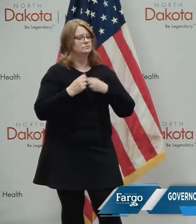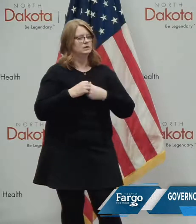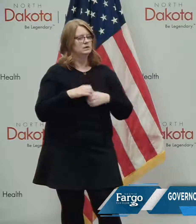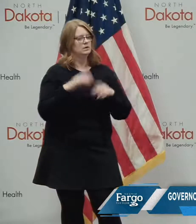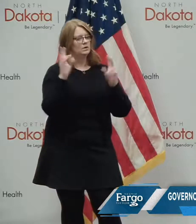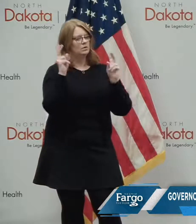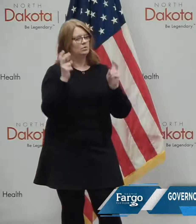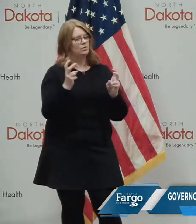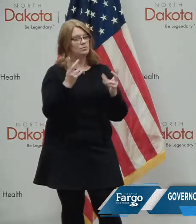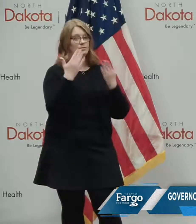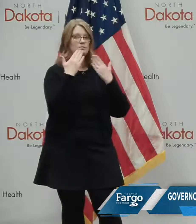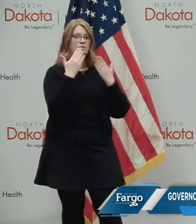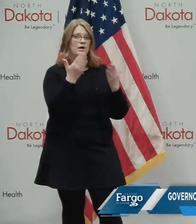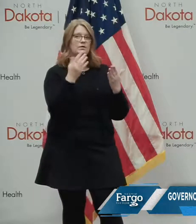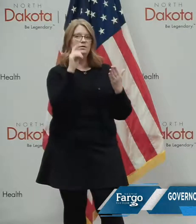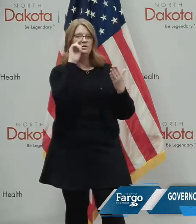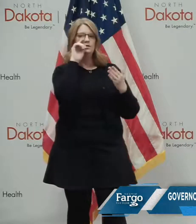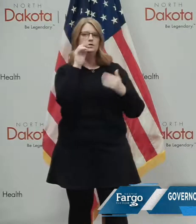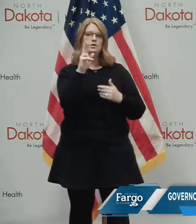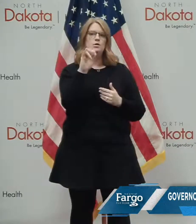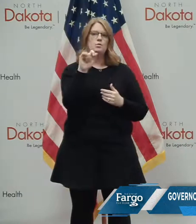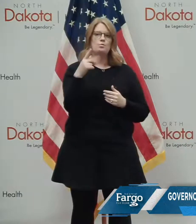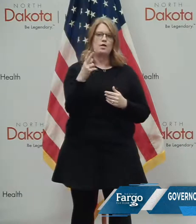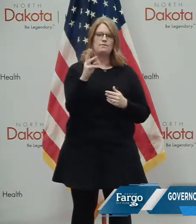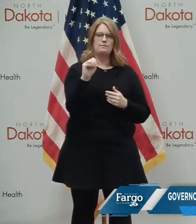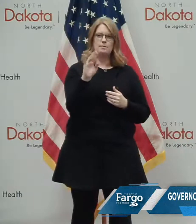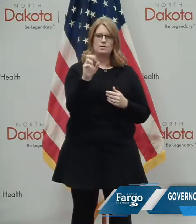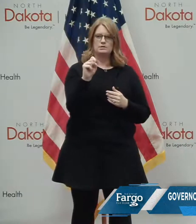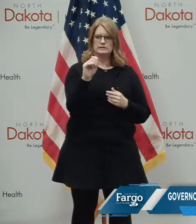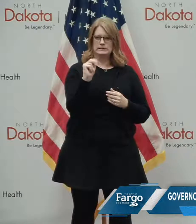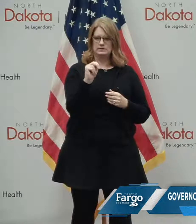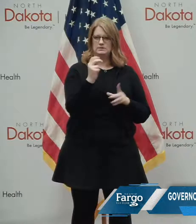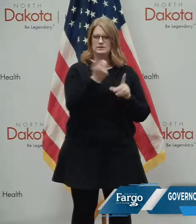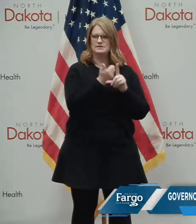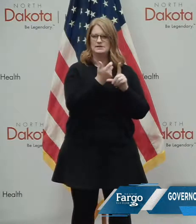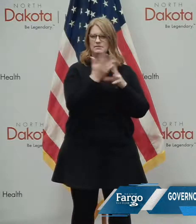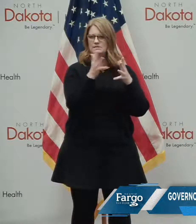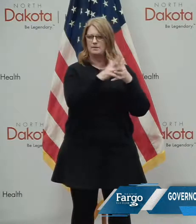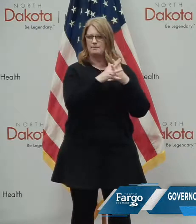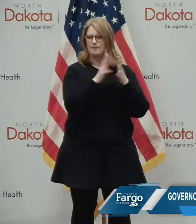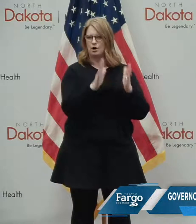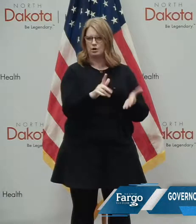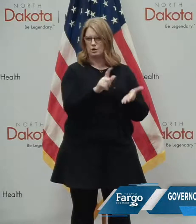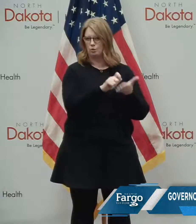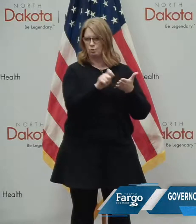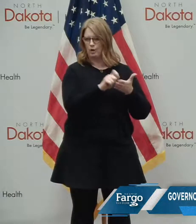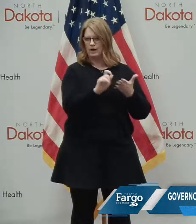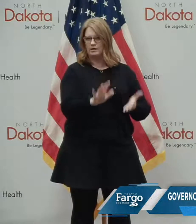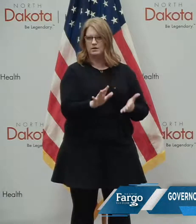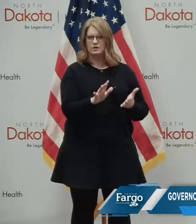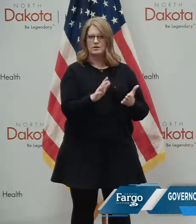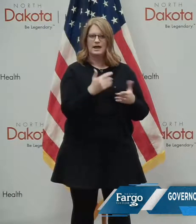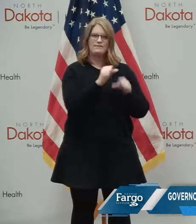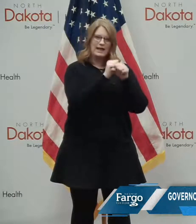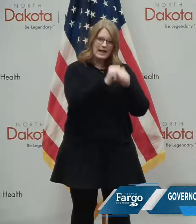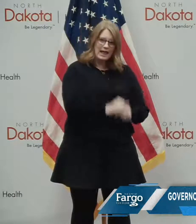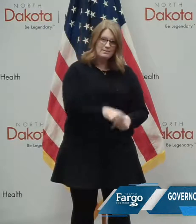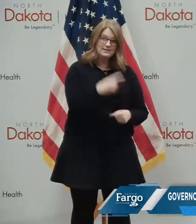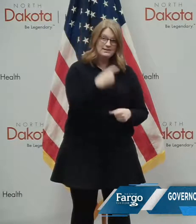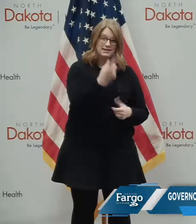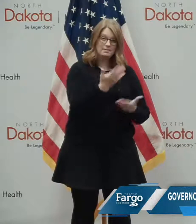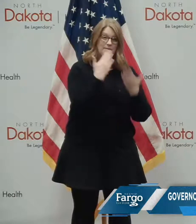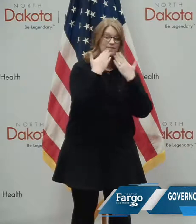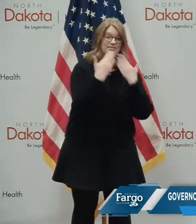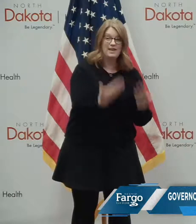quote around gratitude, Ralph Marston, who's an American writer, says, "Make it a habit to tell people thank you,